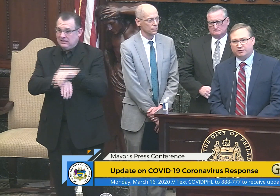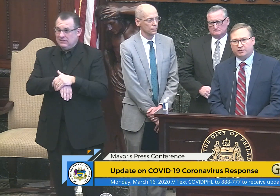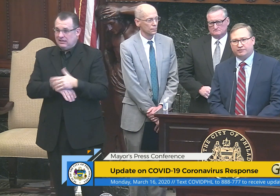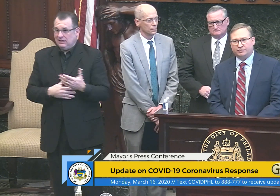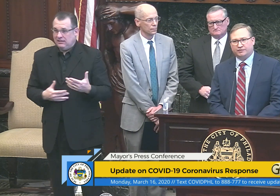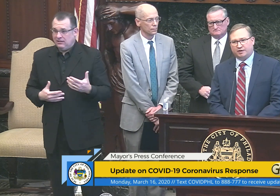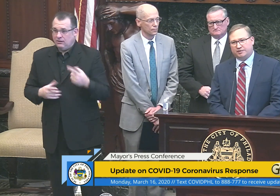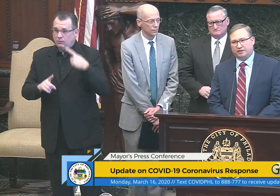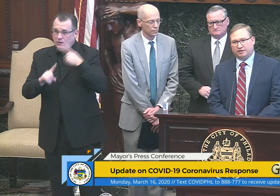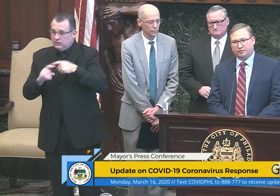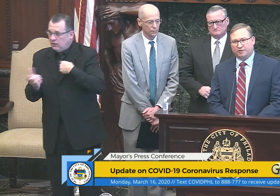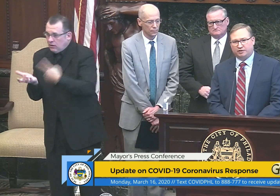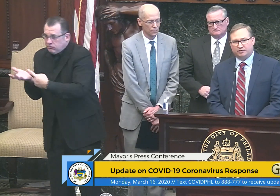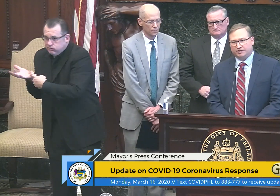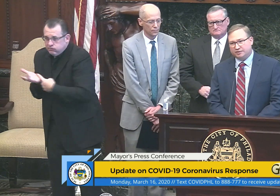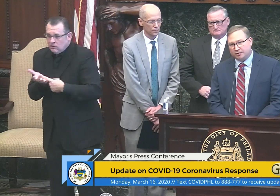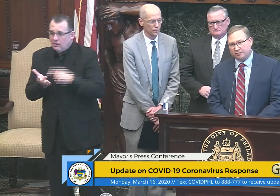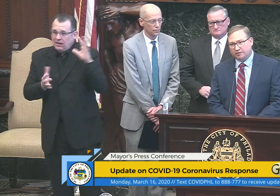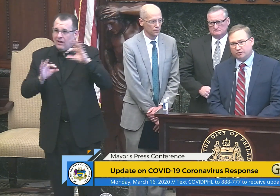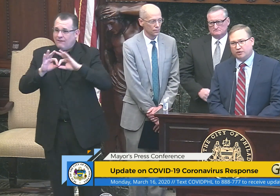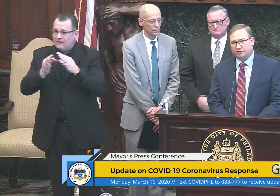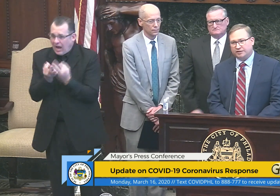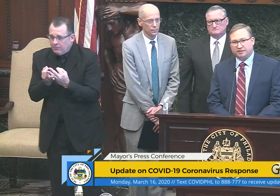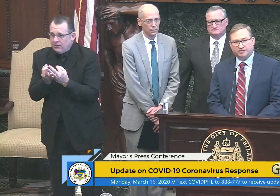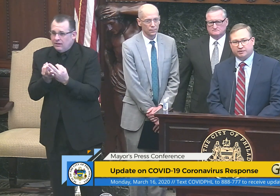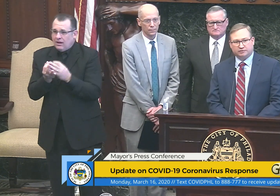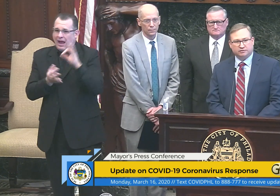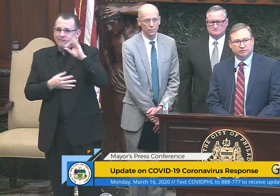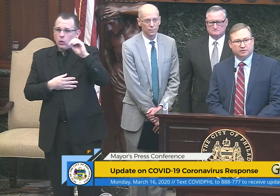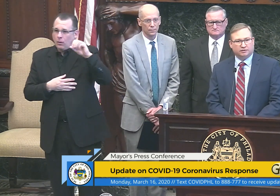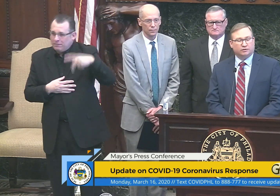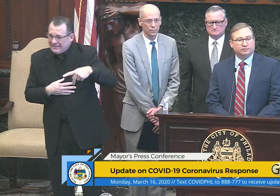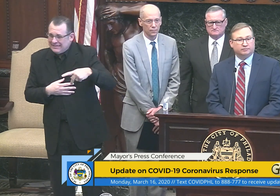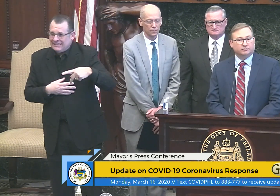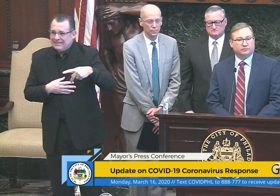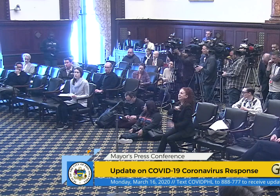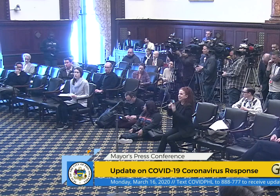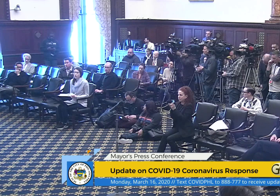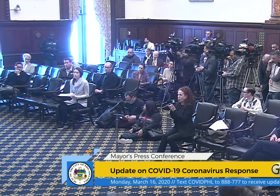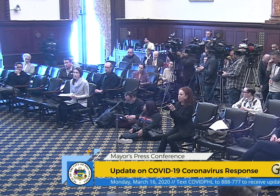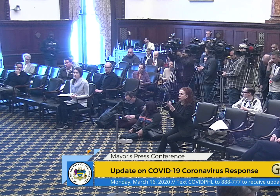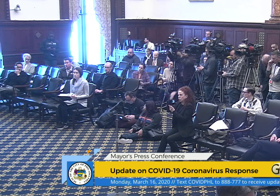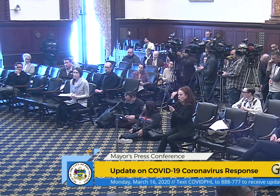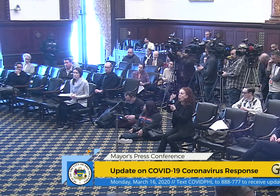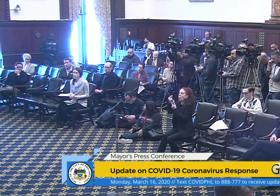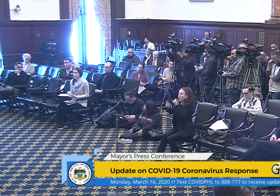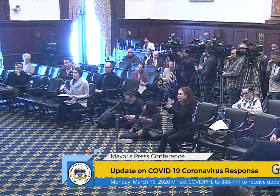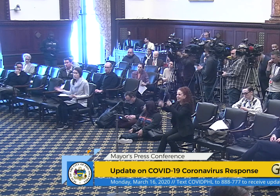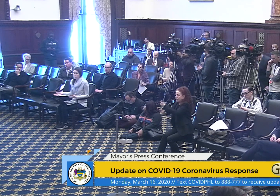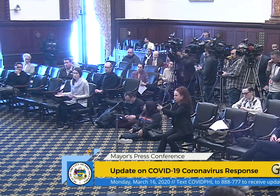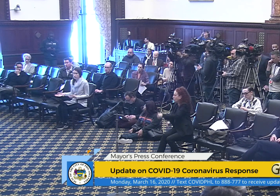conversations with the officer's family, the FOP, and the police department on what our next steps are. Laura?